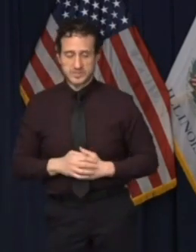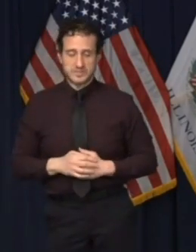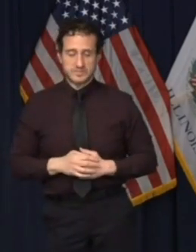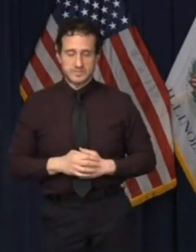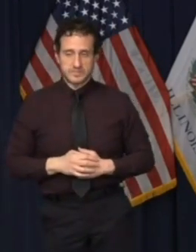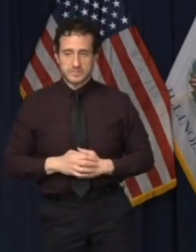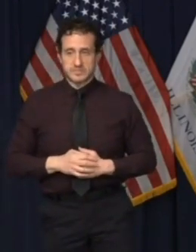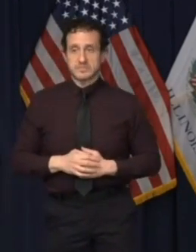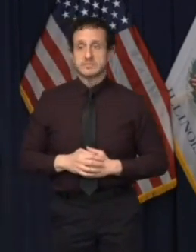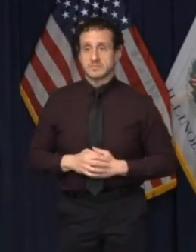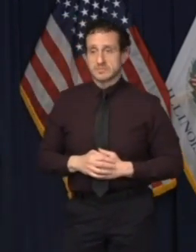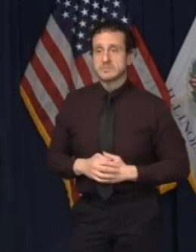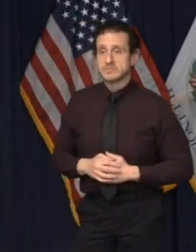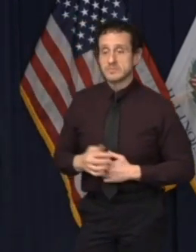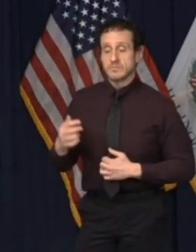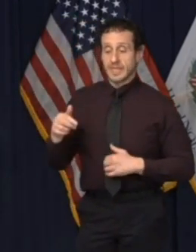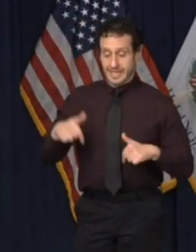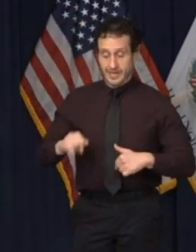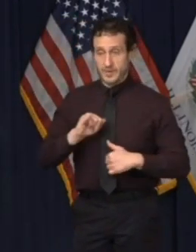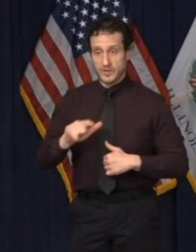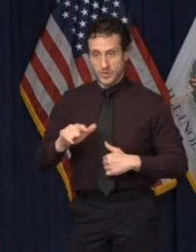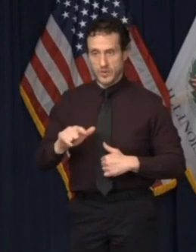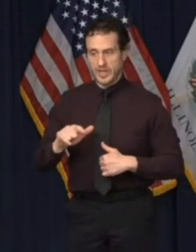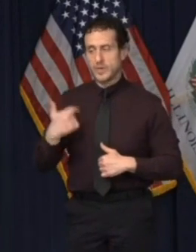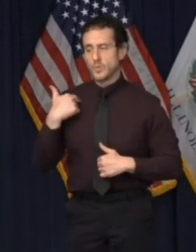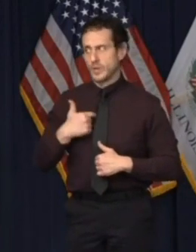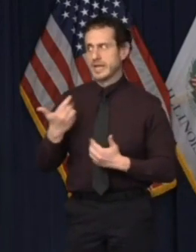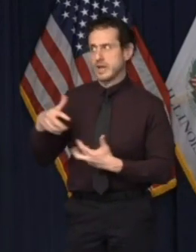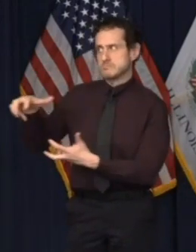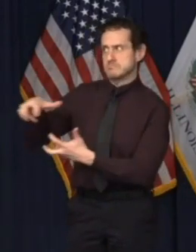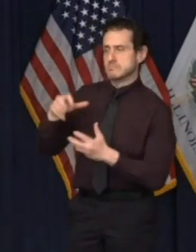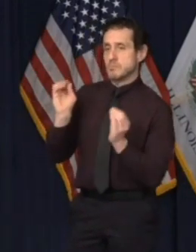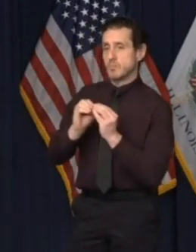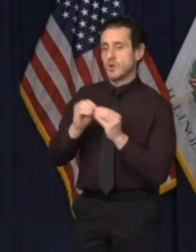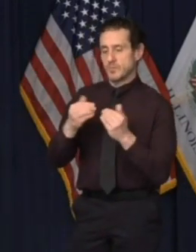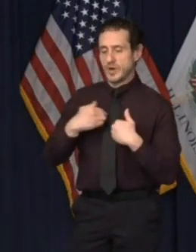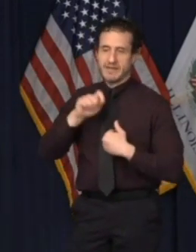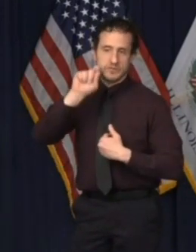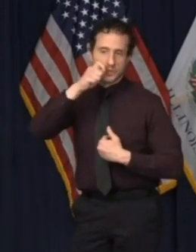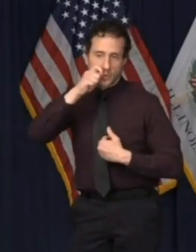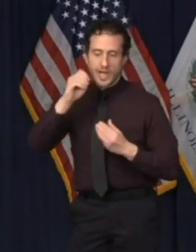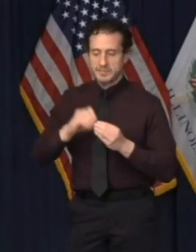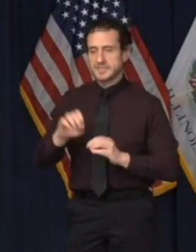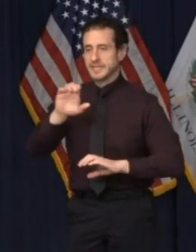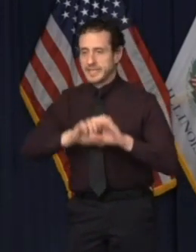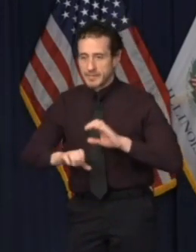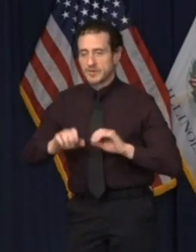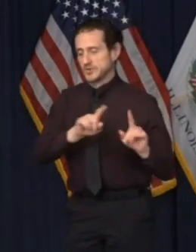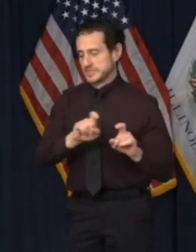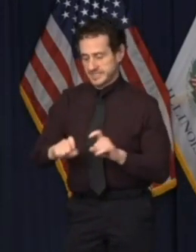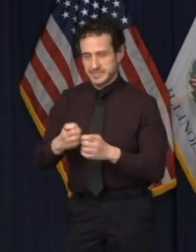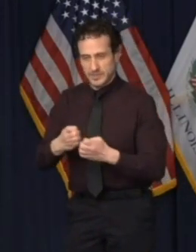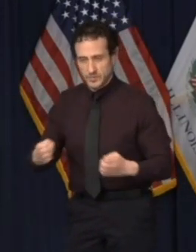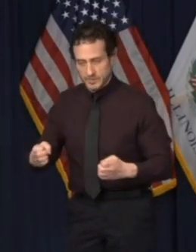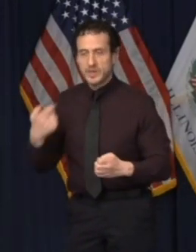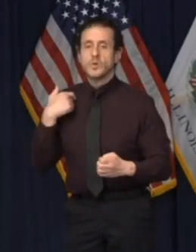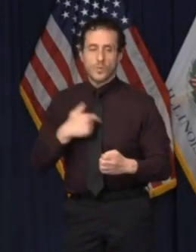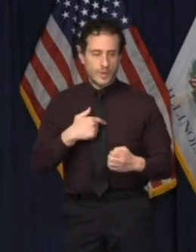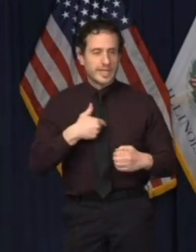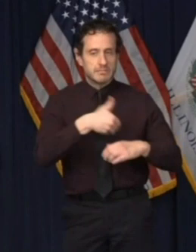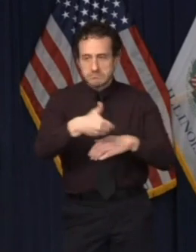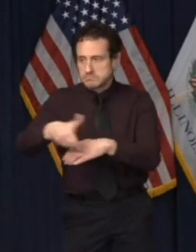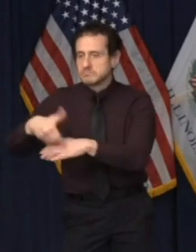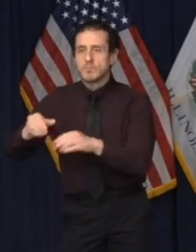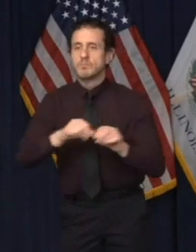VTM availability increases in our state, we're now able to more aggressively deploy testing at our long-term facilities.